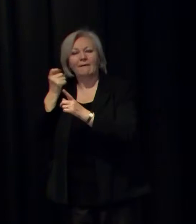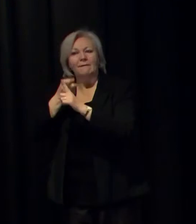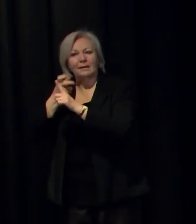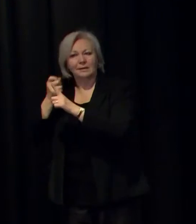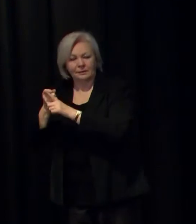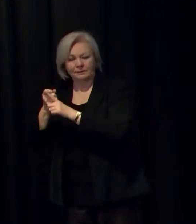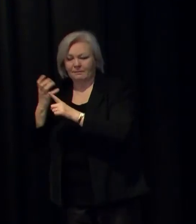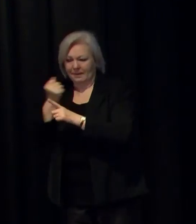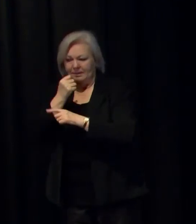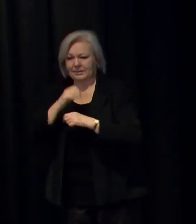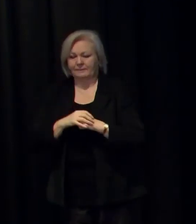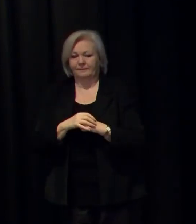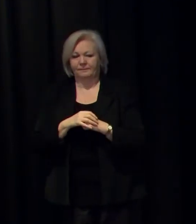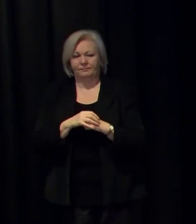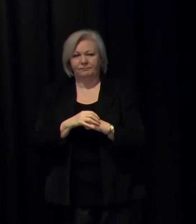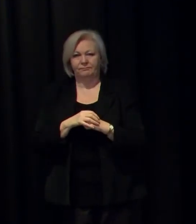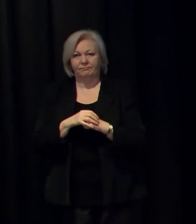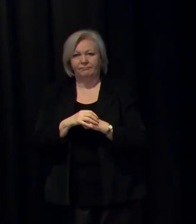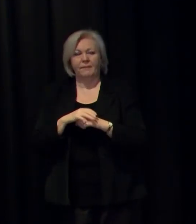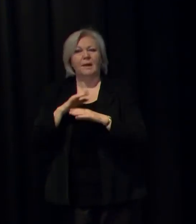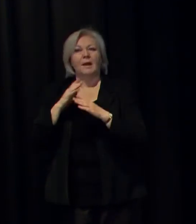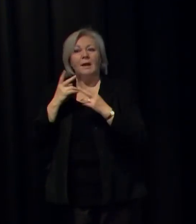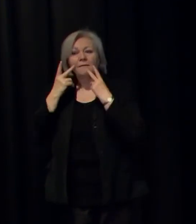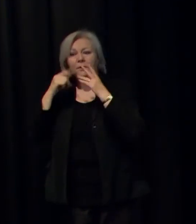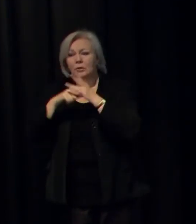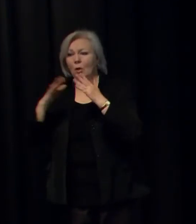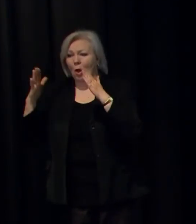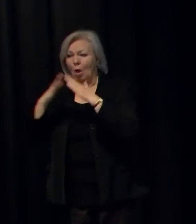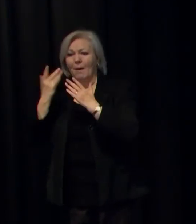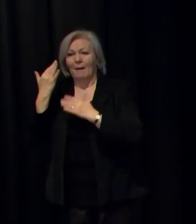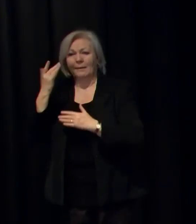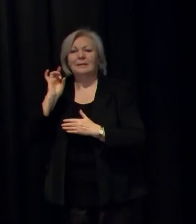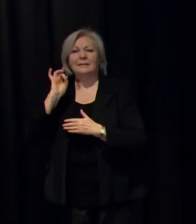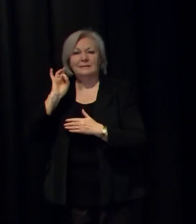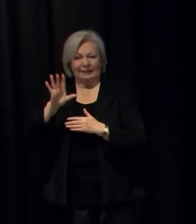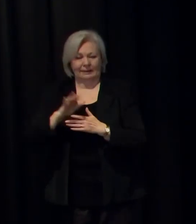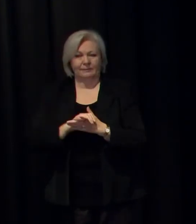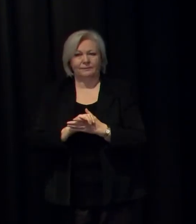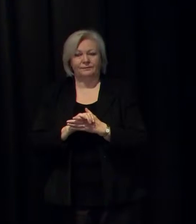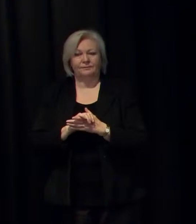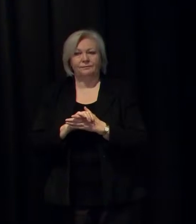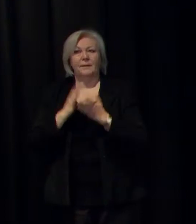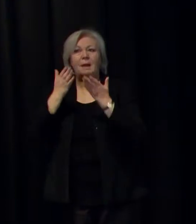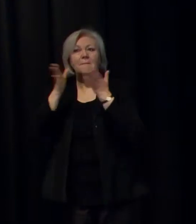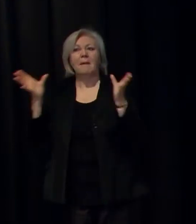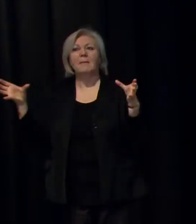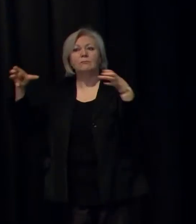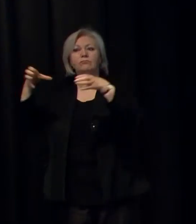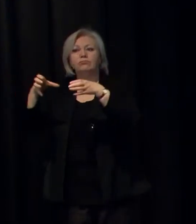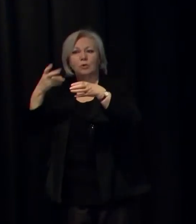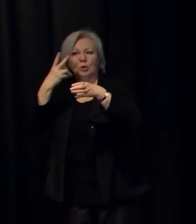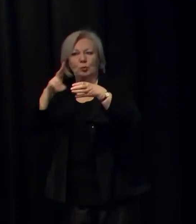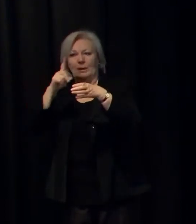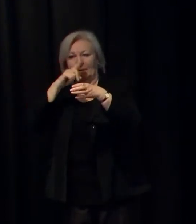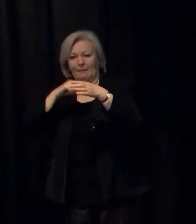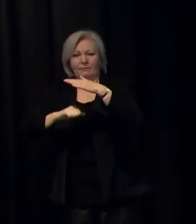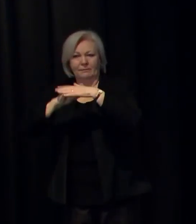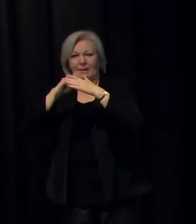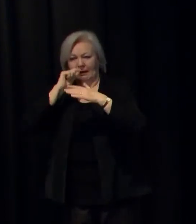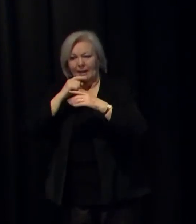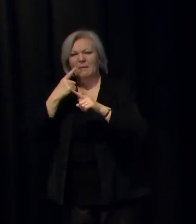for 12 plus highly recommended, so visitors to the home, 10. Public gatherings go to 20 people, including